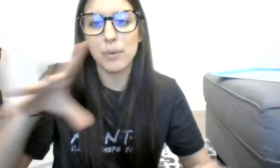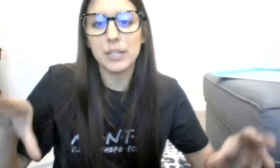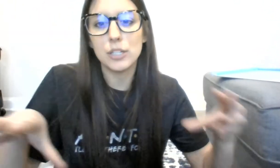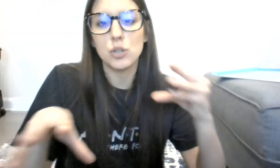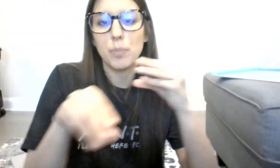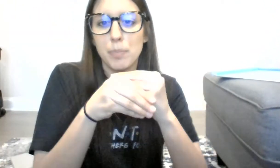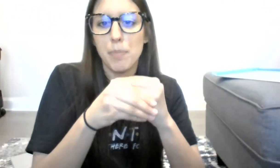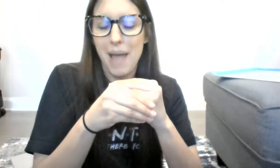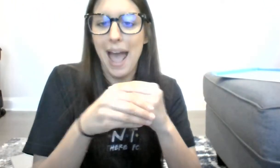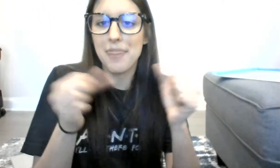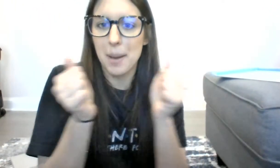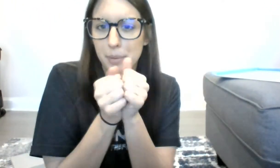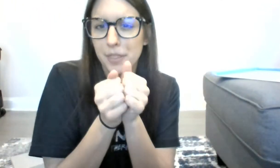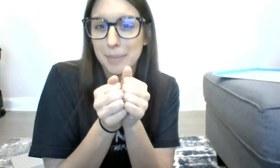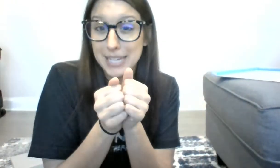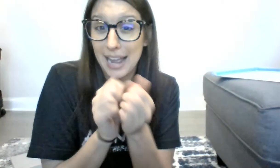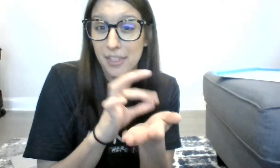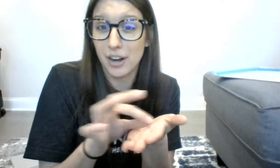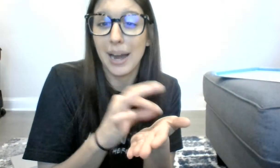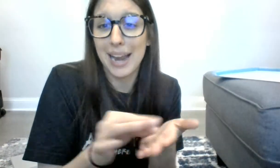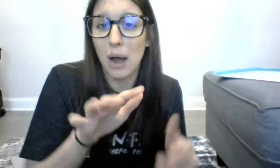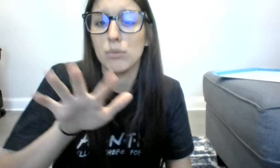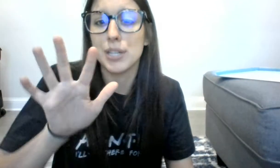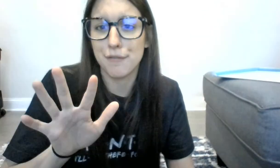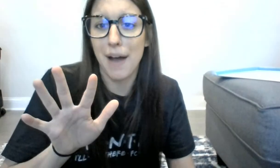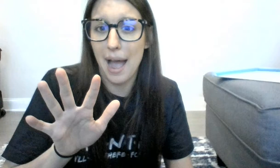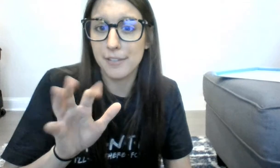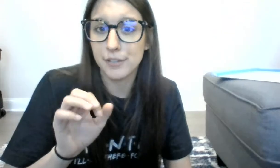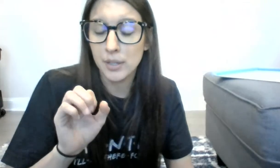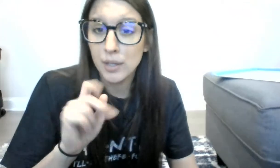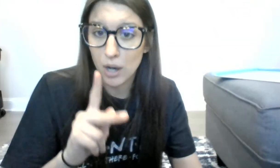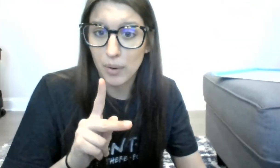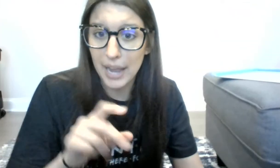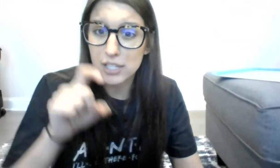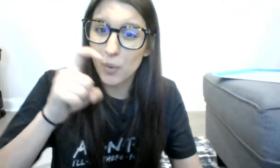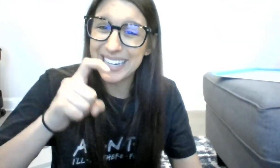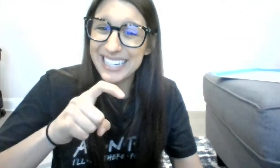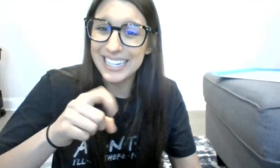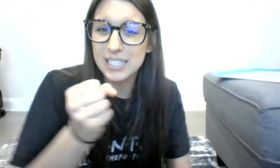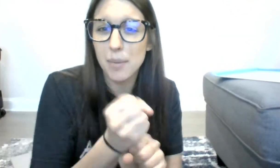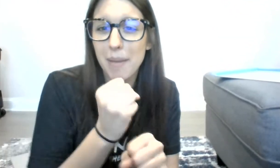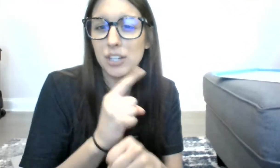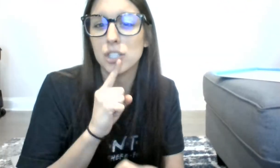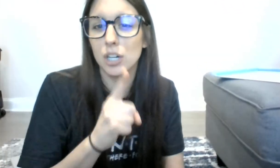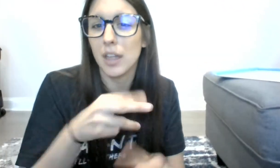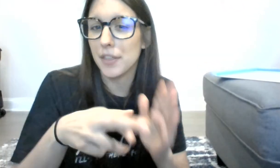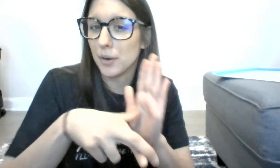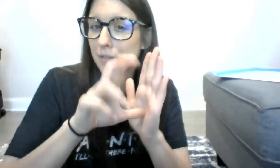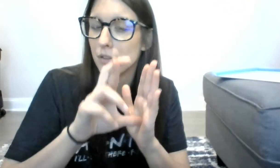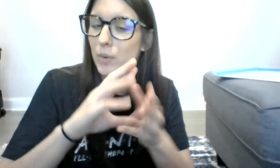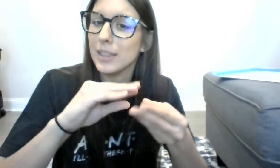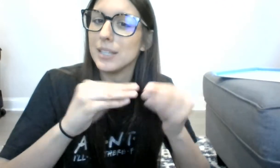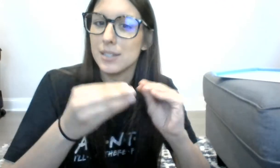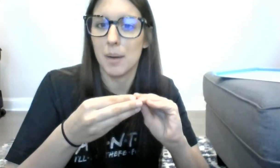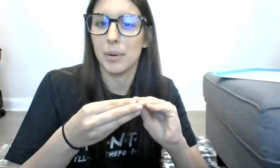need to add them, put them together and count to 5. Okay, so I need to make sure that they're reviewing these